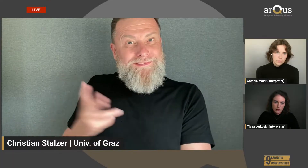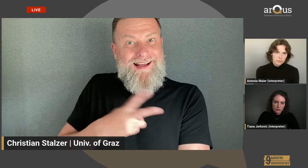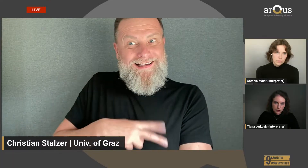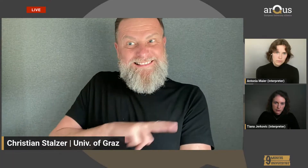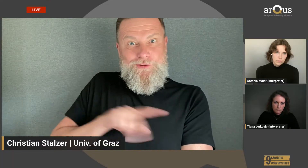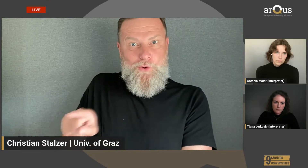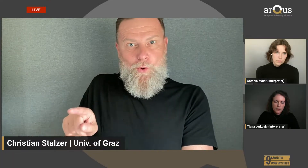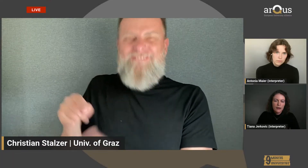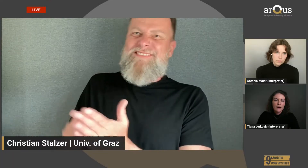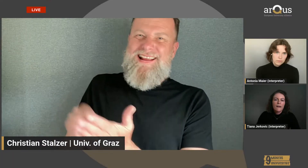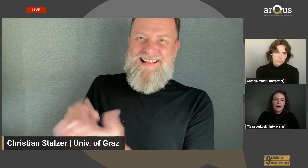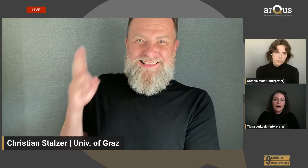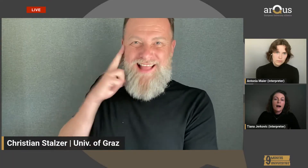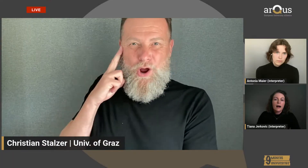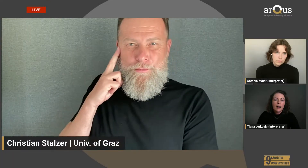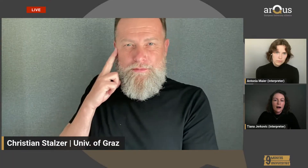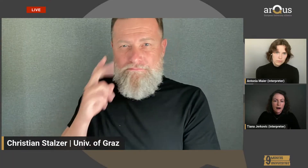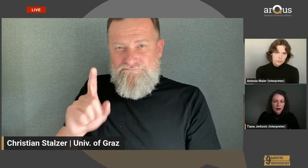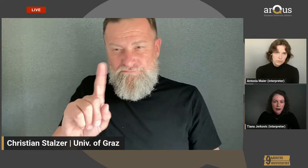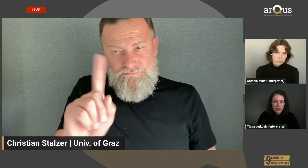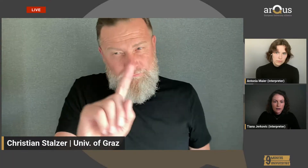deaf children,